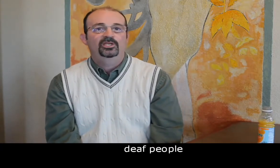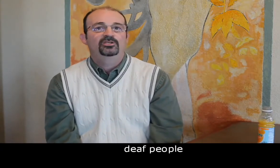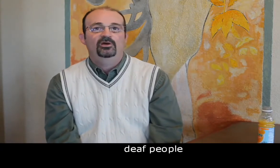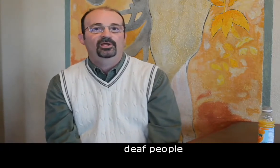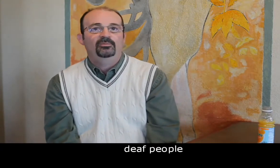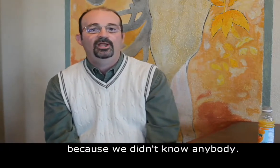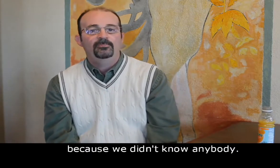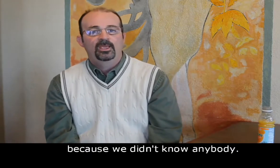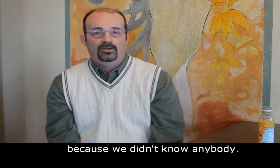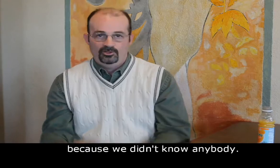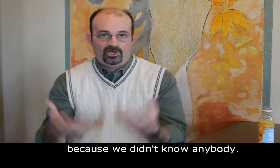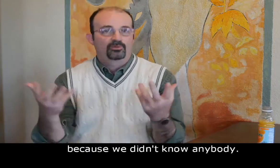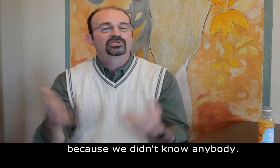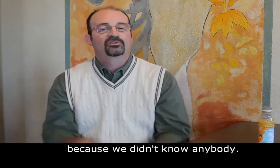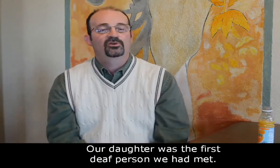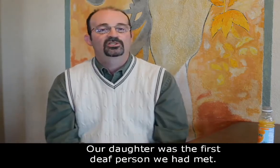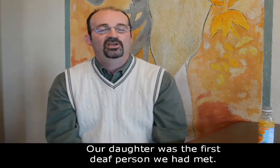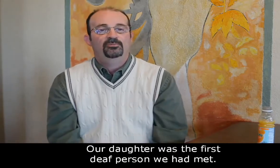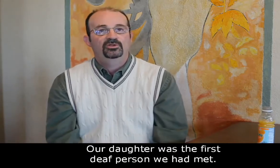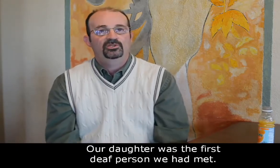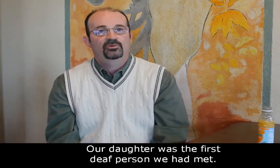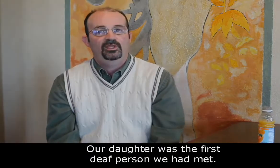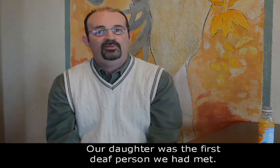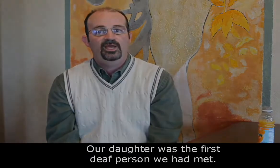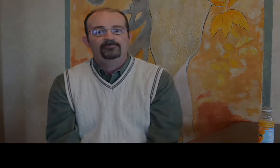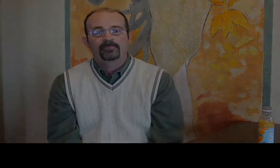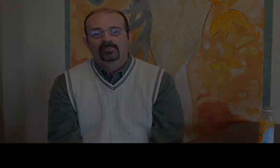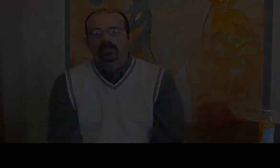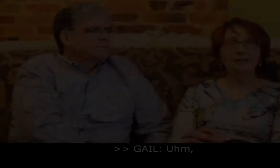know anybody. My daughter was the first deaf person we had met.